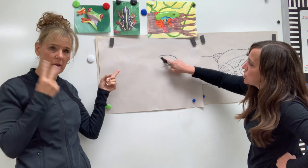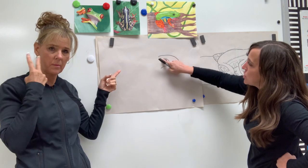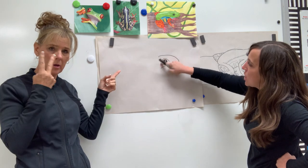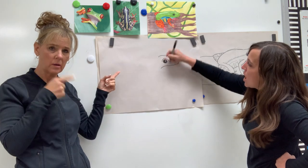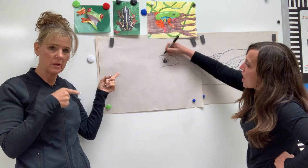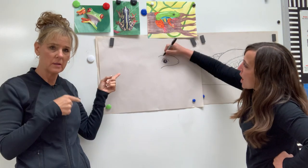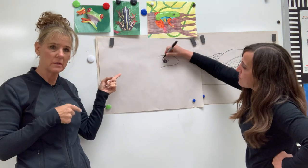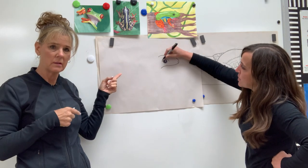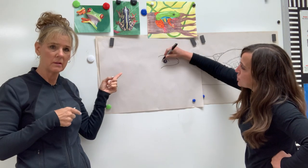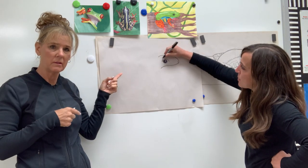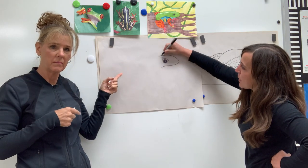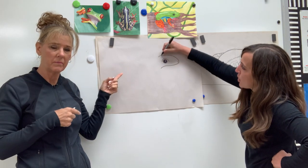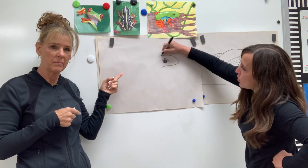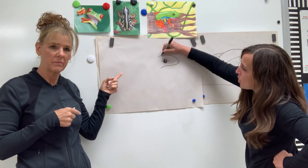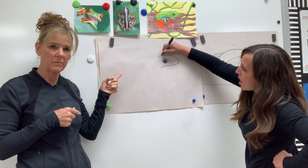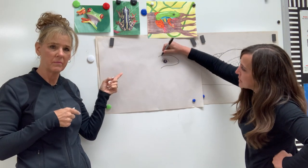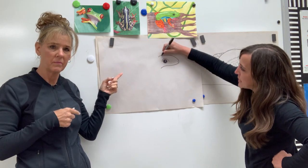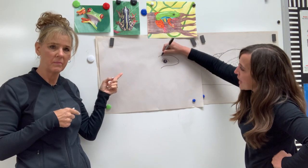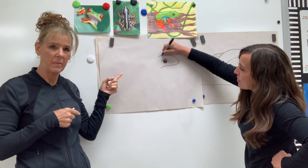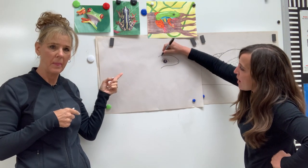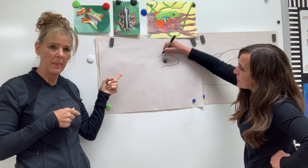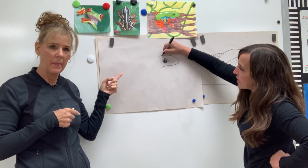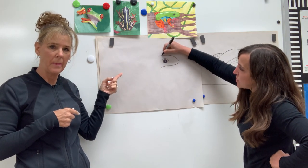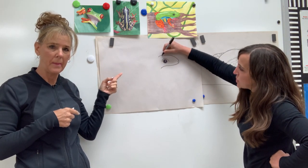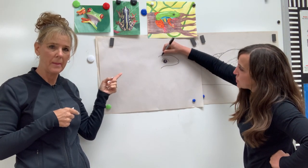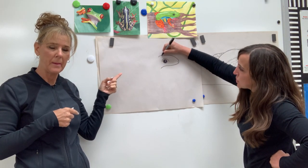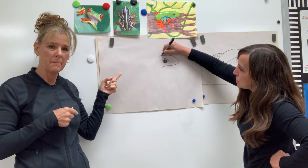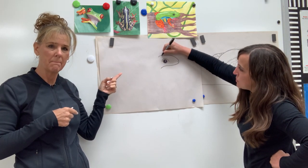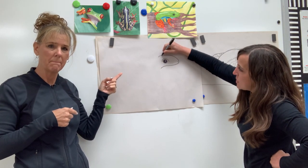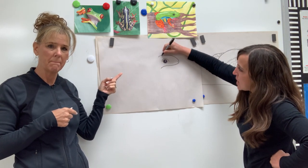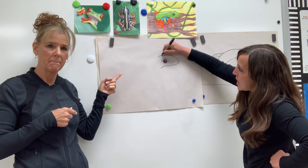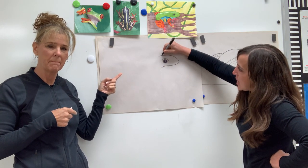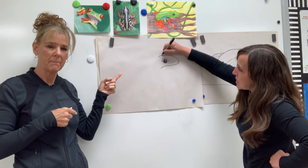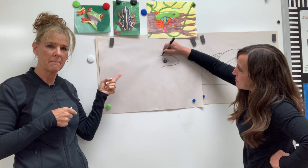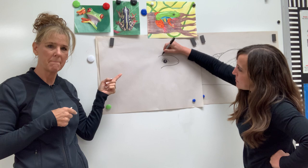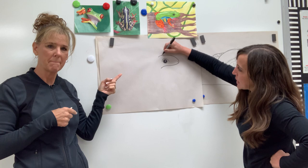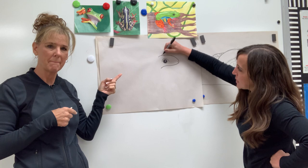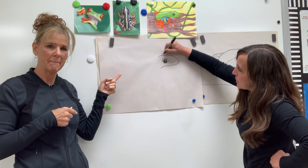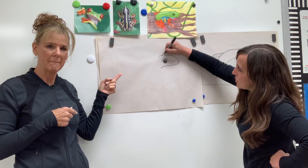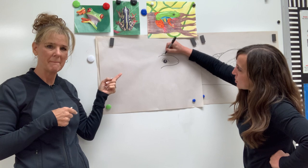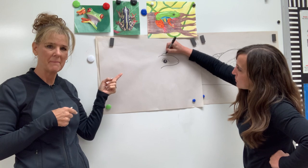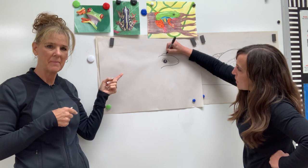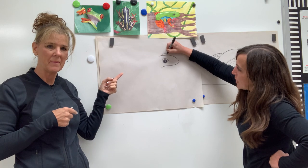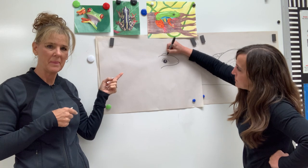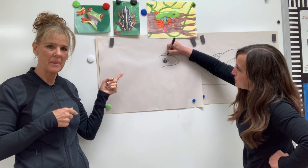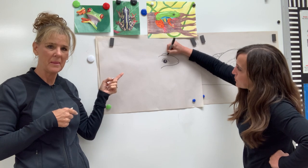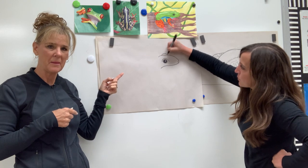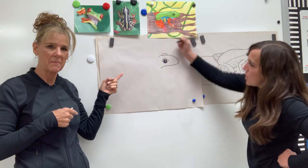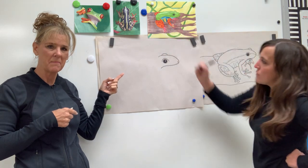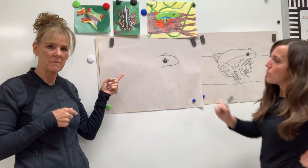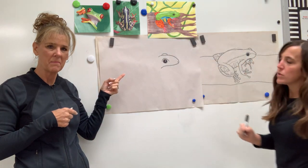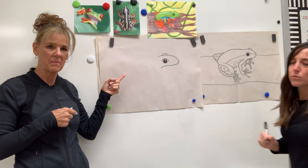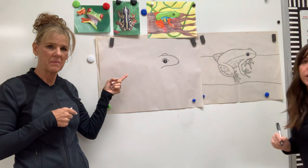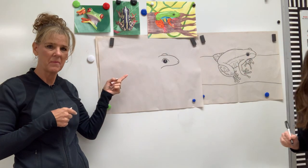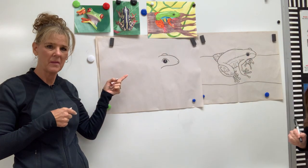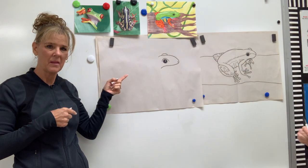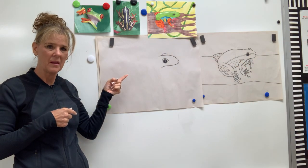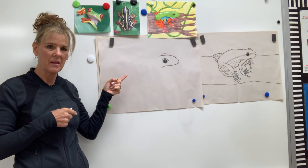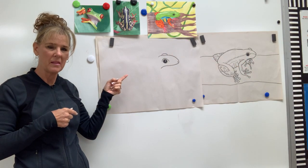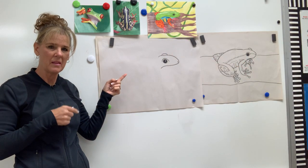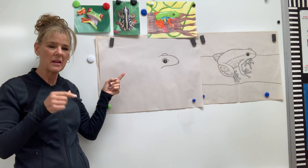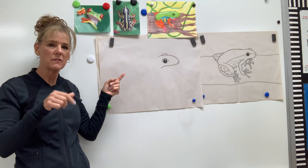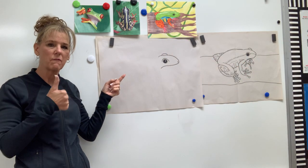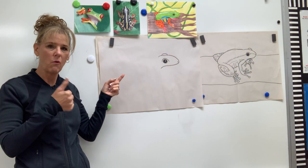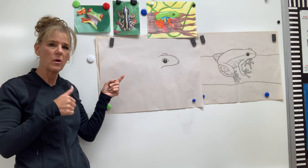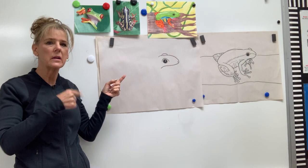this ridge, I'm gonna jump across that line that I just drew, and I'm gonna make another curve line for the ridge of his